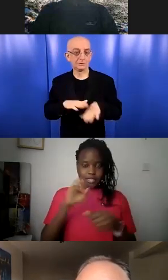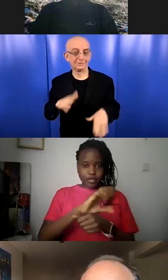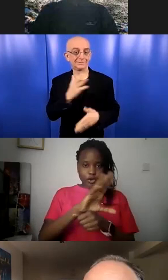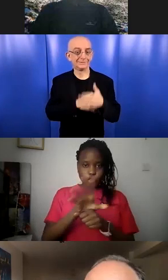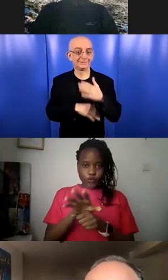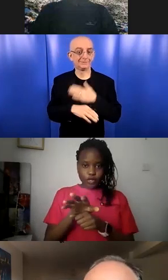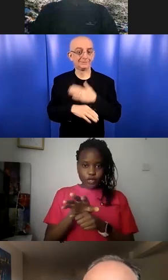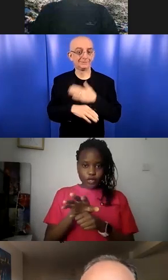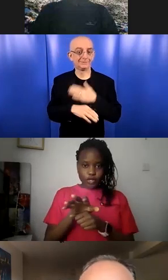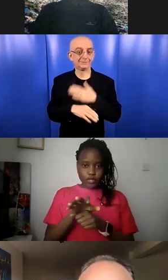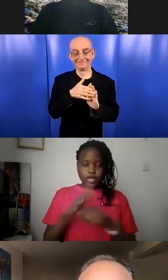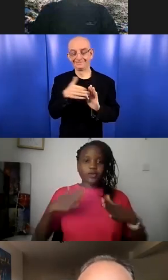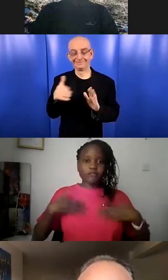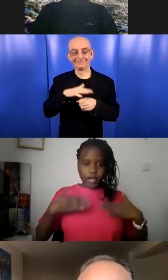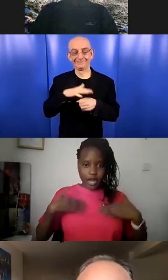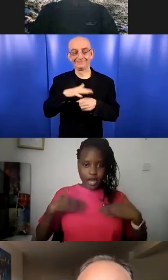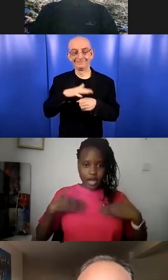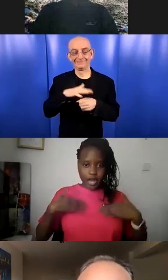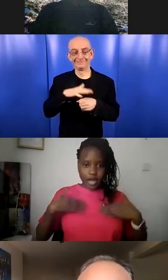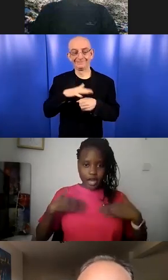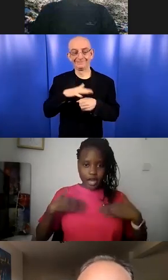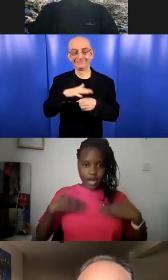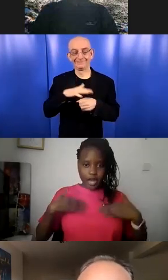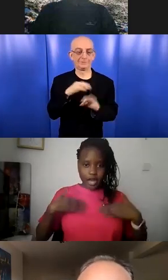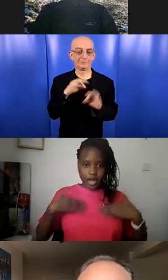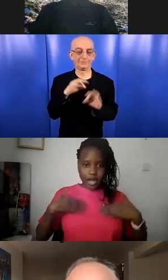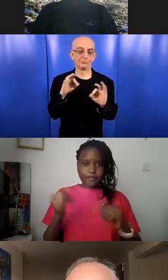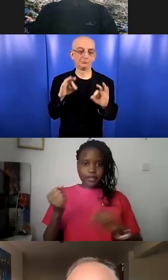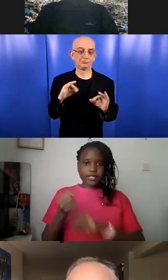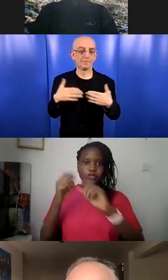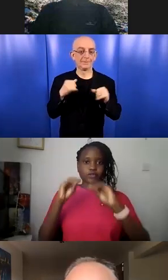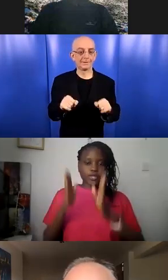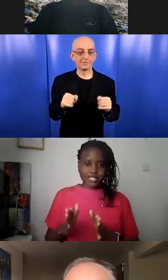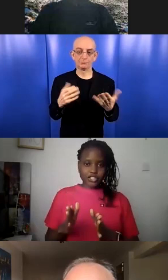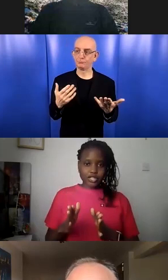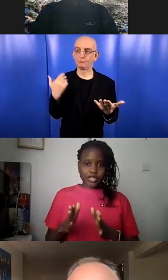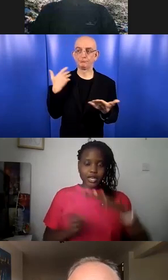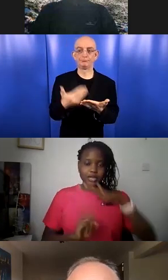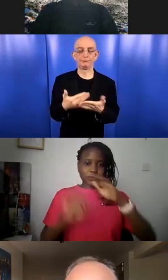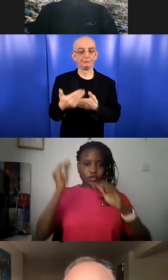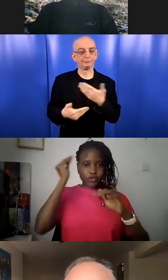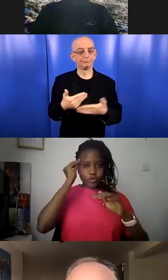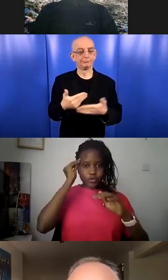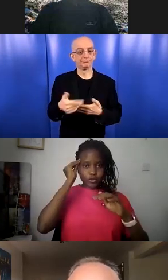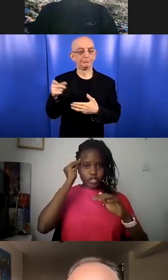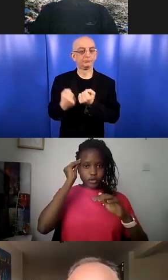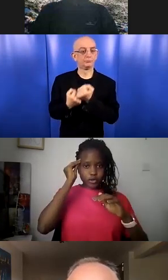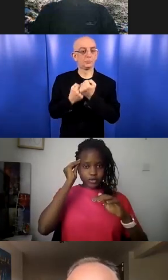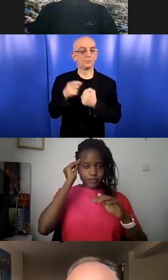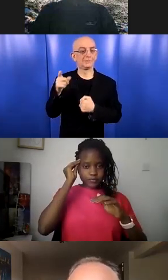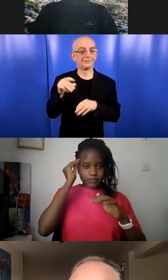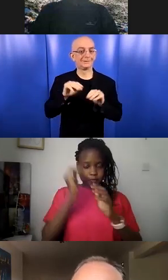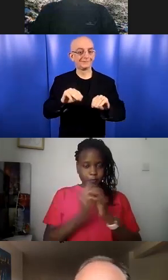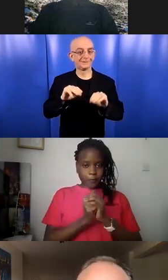COVID-19. We're very happy to have support from the teachers and Kenya's Ministry of Education Directorate of Special Needs